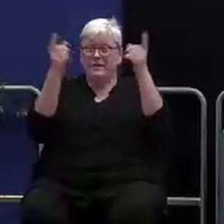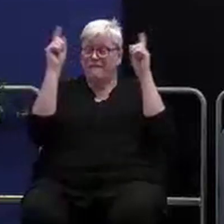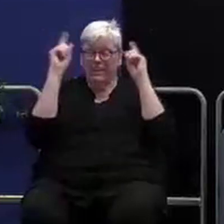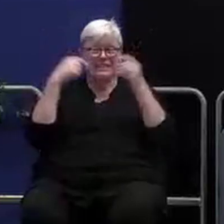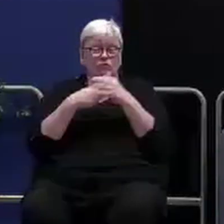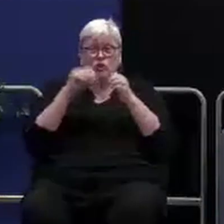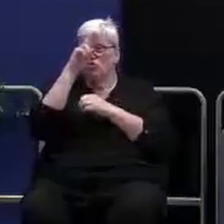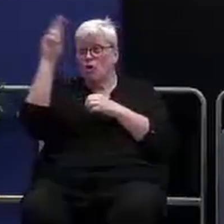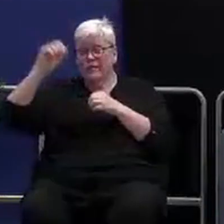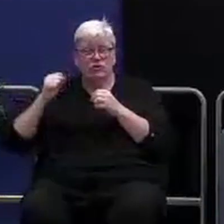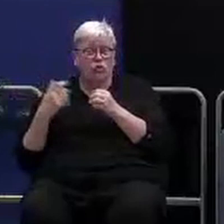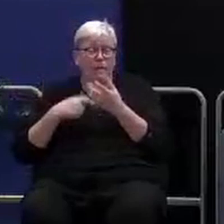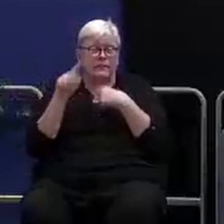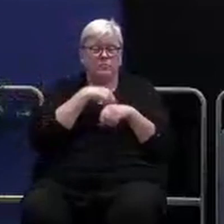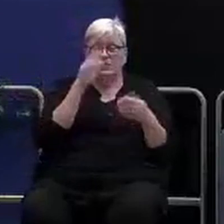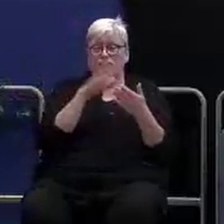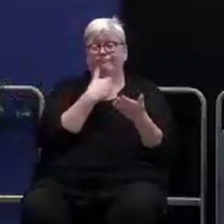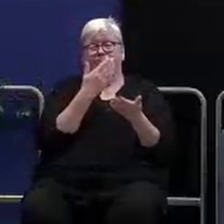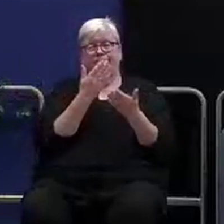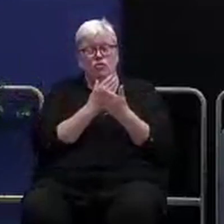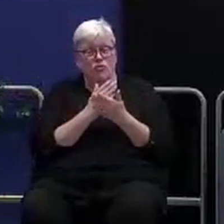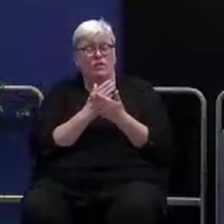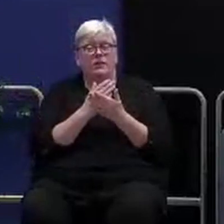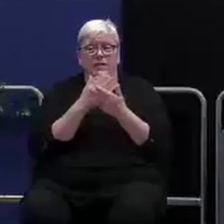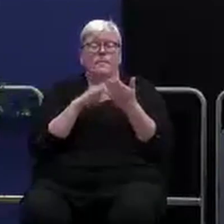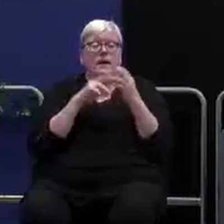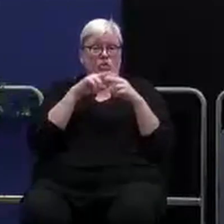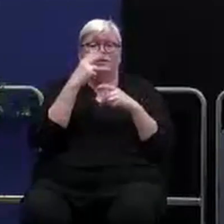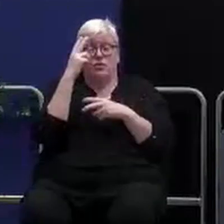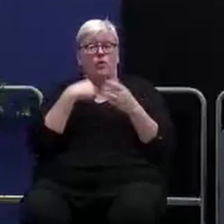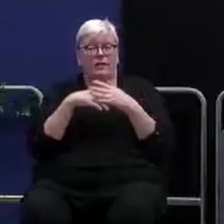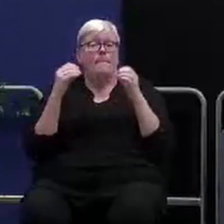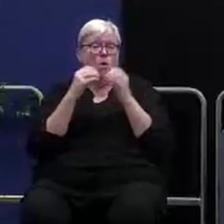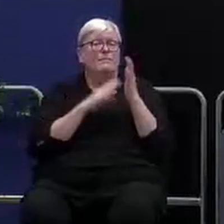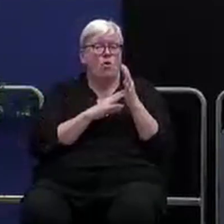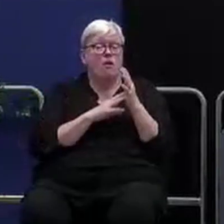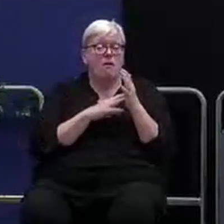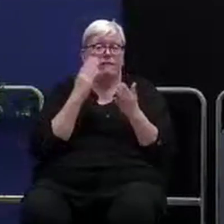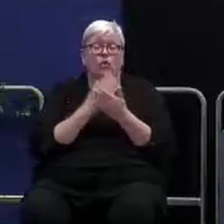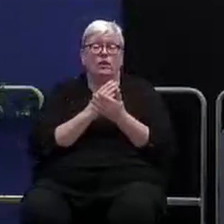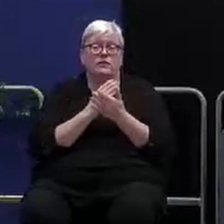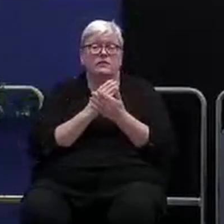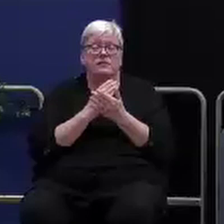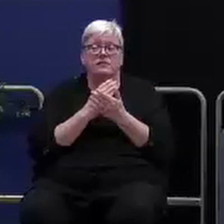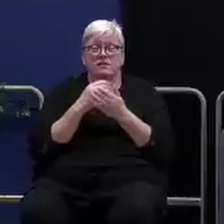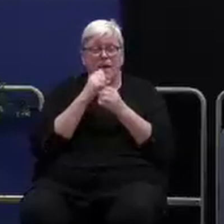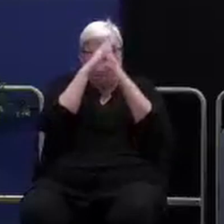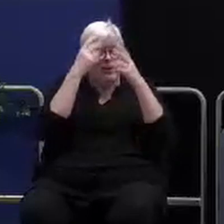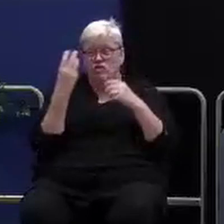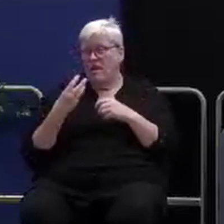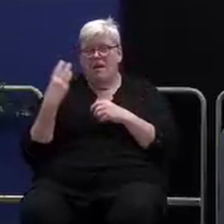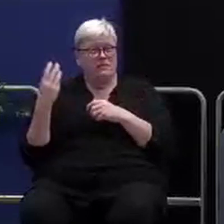seems reassuringly true. My parents and I saw the exhibition in Baltimore, of course. Picture us. I